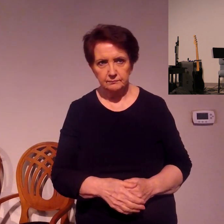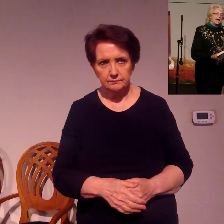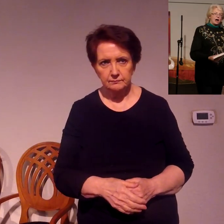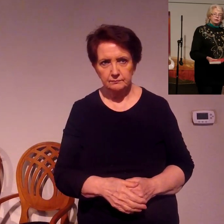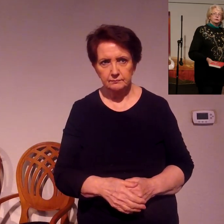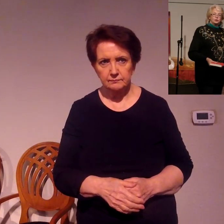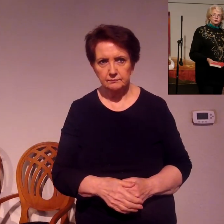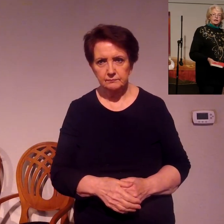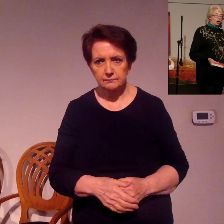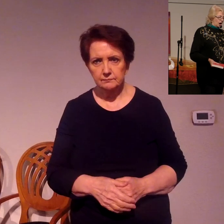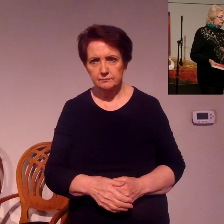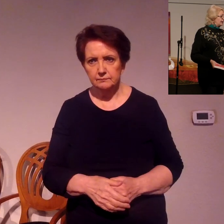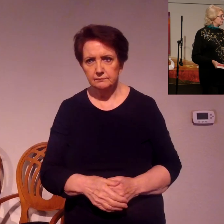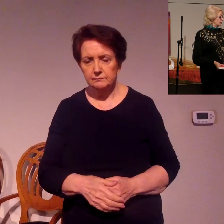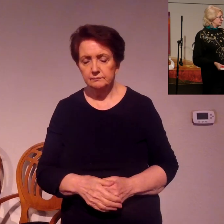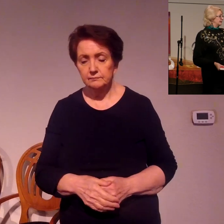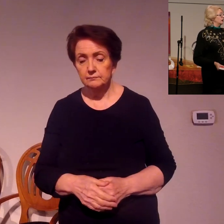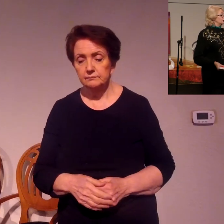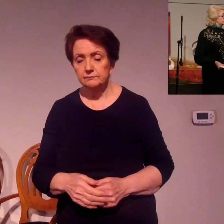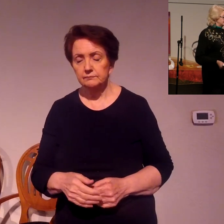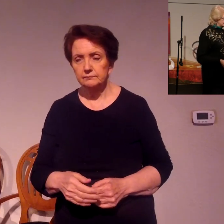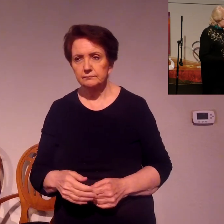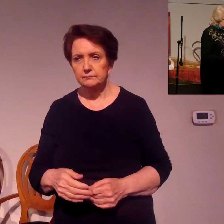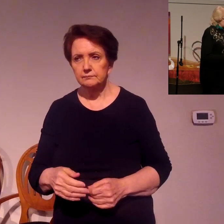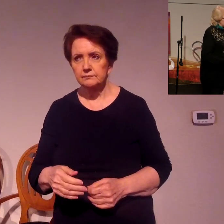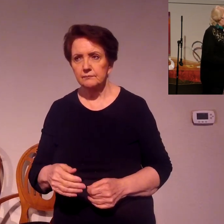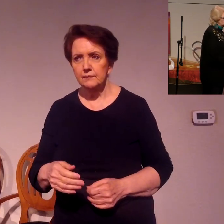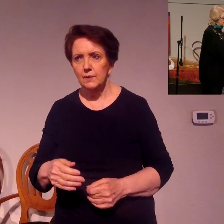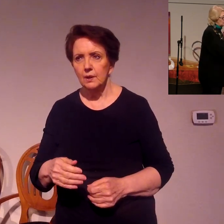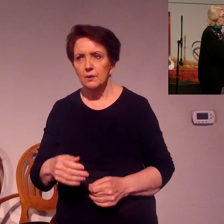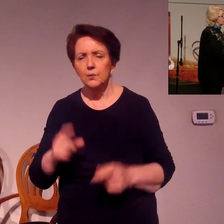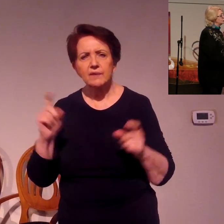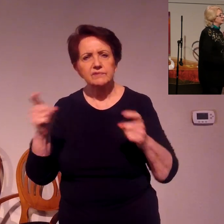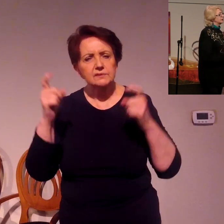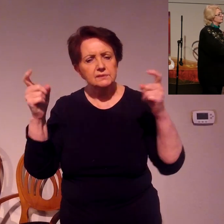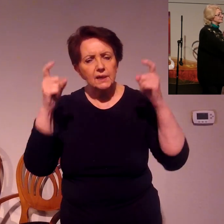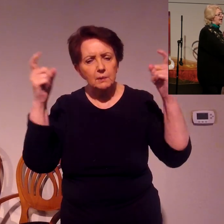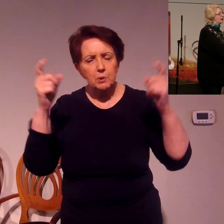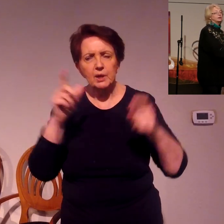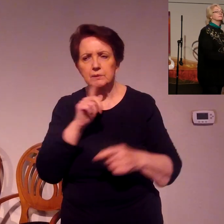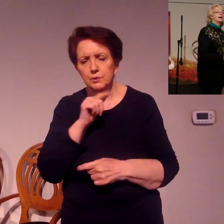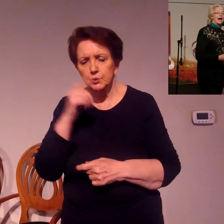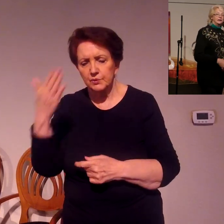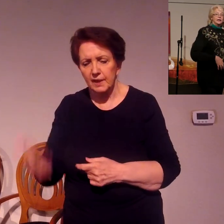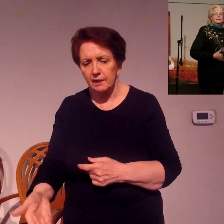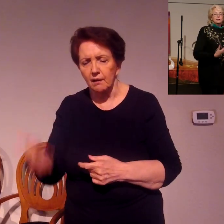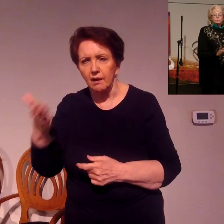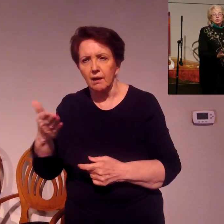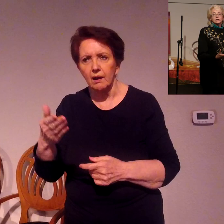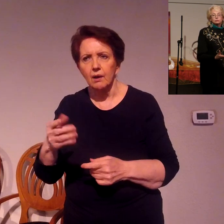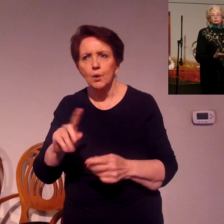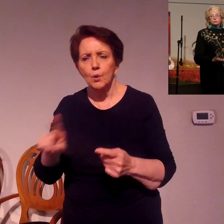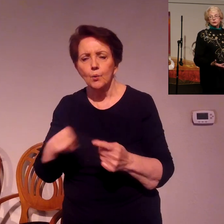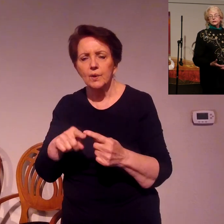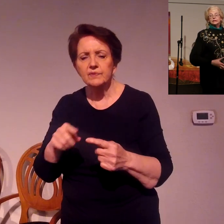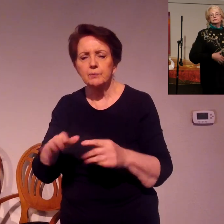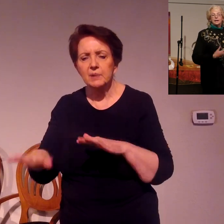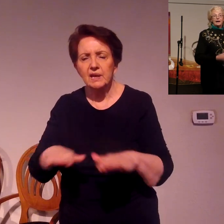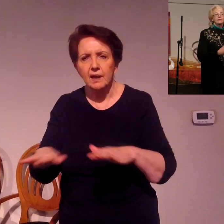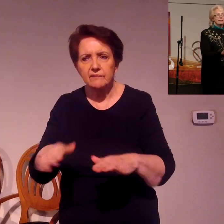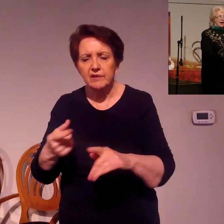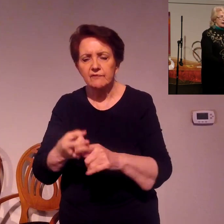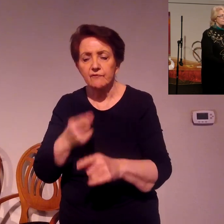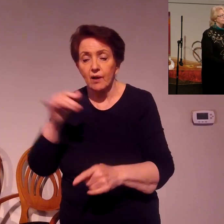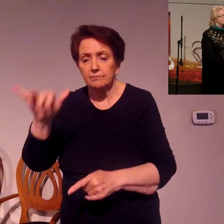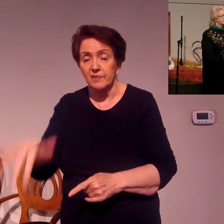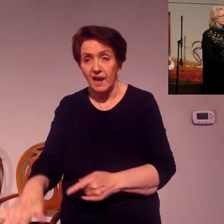when it comes out of who they are, right? We talked about really celebrating who they are. When it comes out of that, then we can really